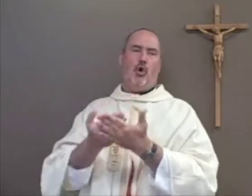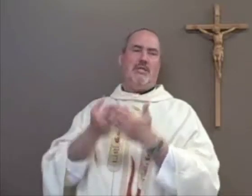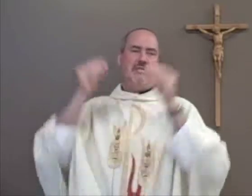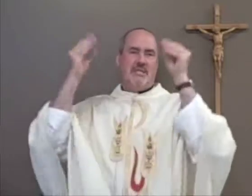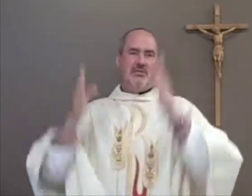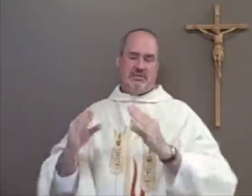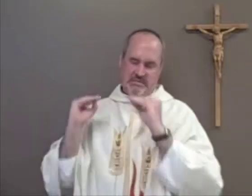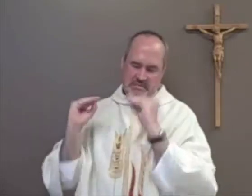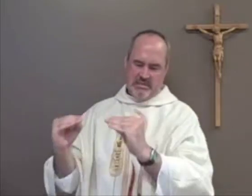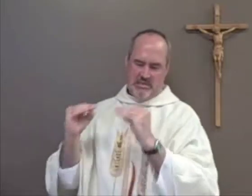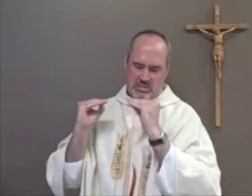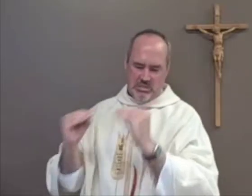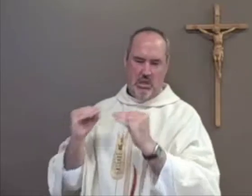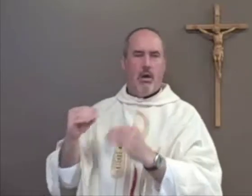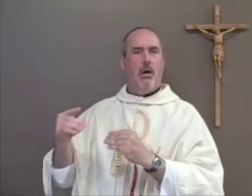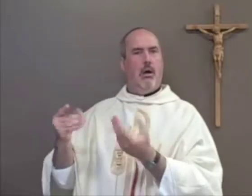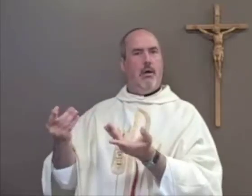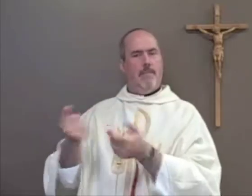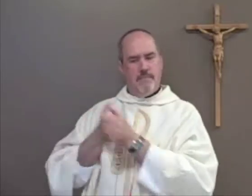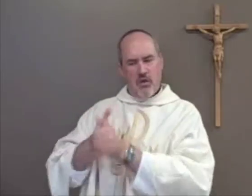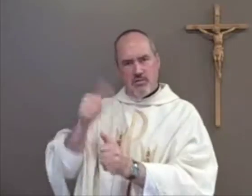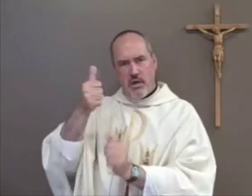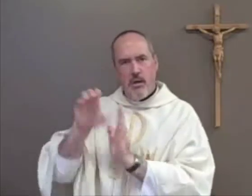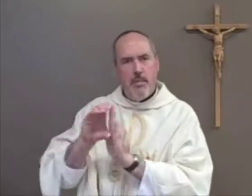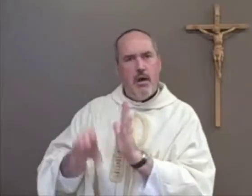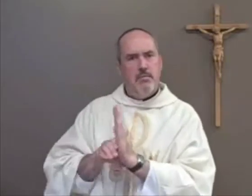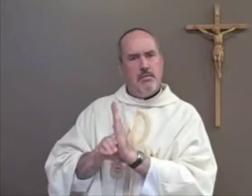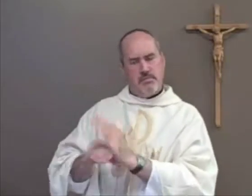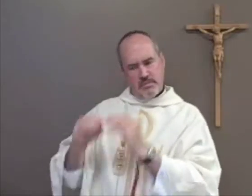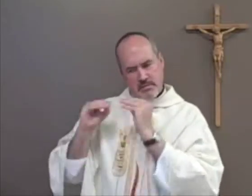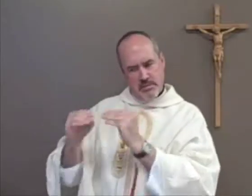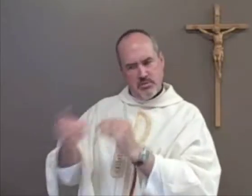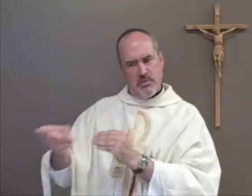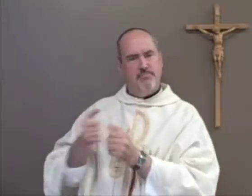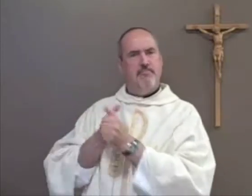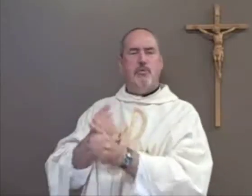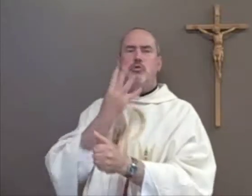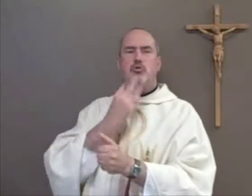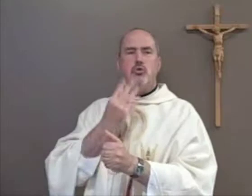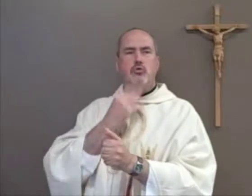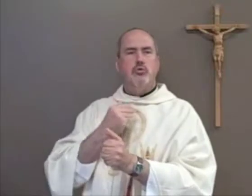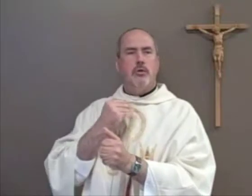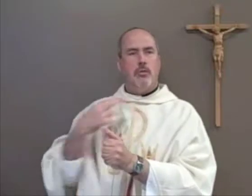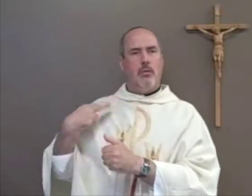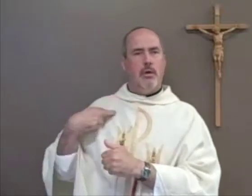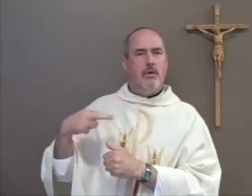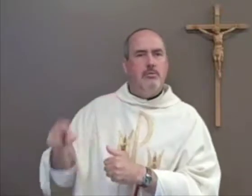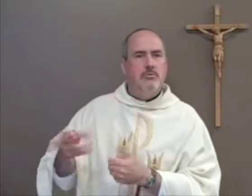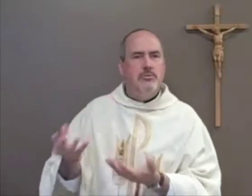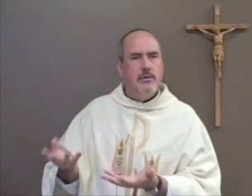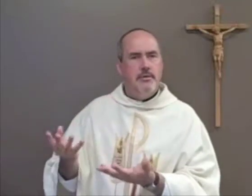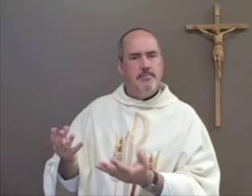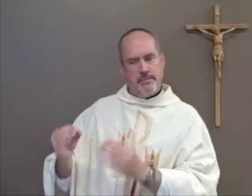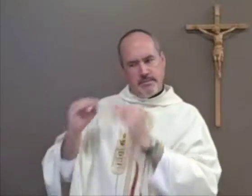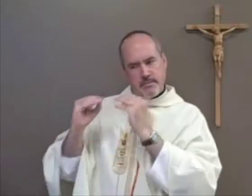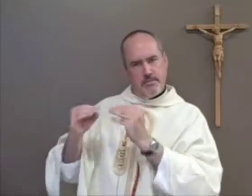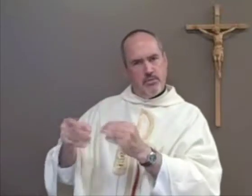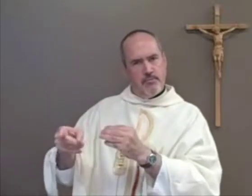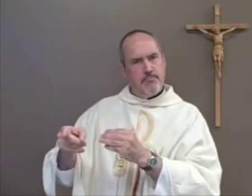as excellent faith role models for him. They taught him about the Jewish faith. They taught him about the commandments. They took